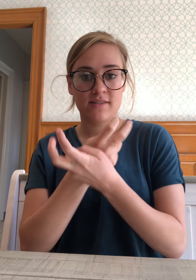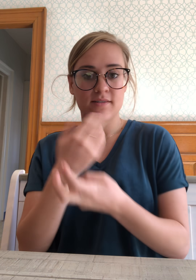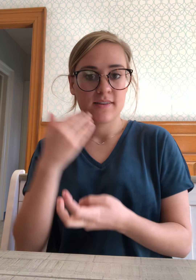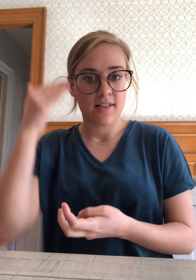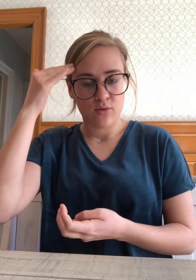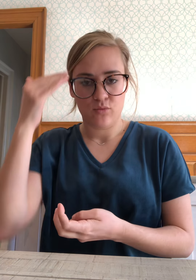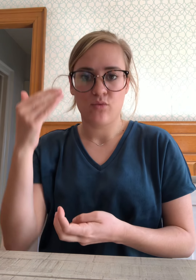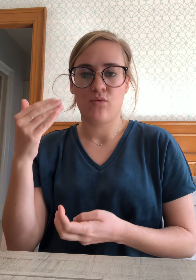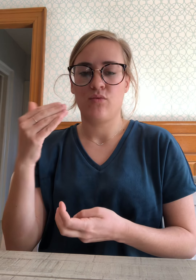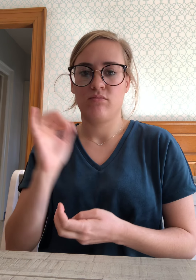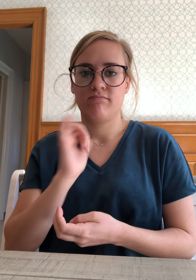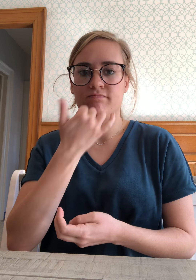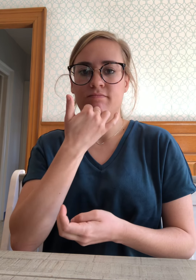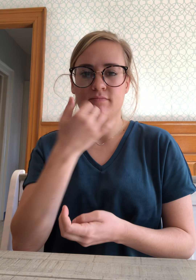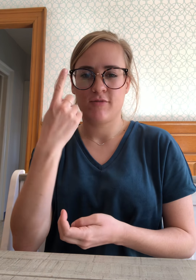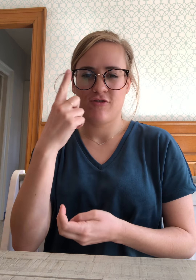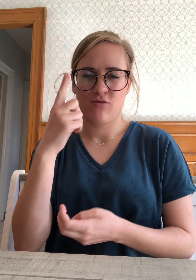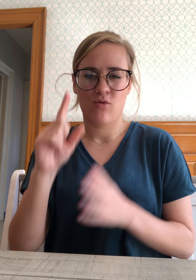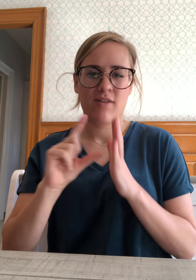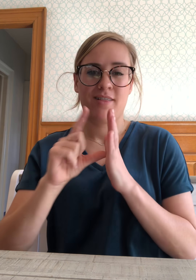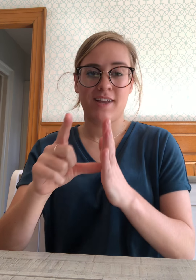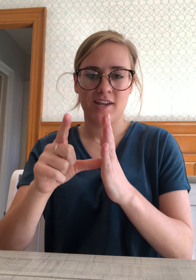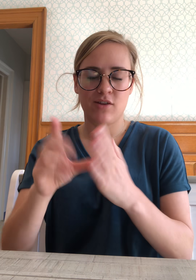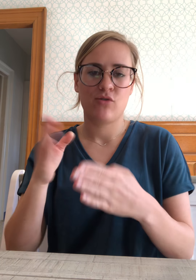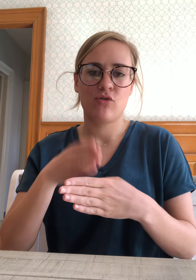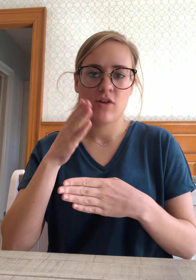for another time as you gain experience.